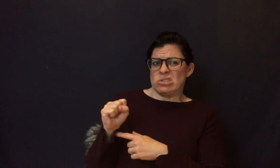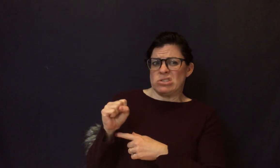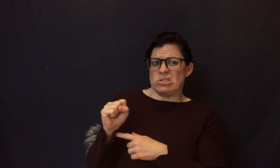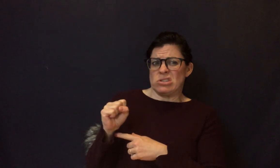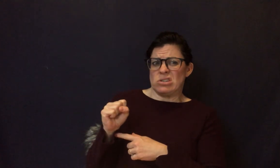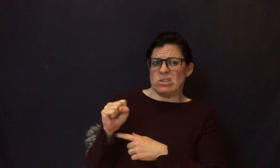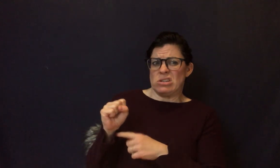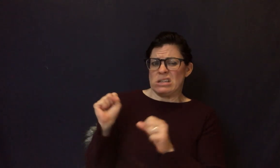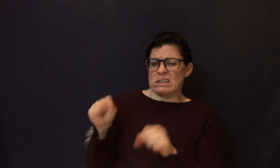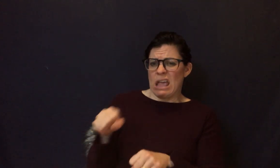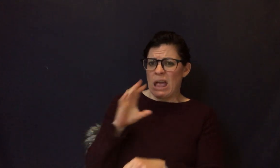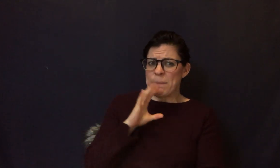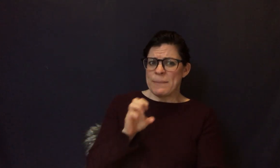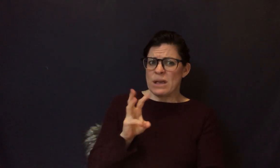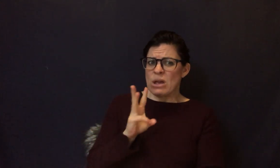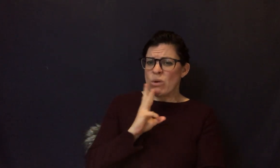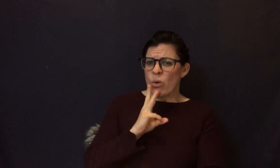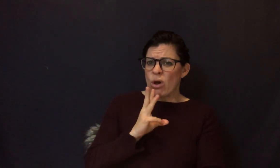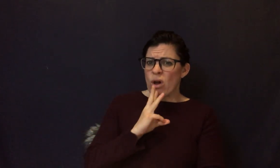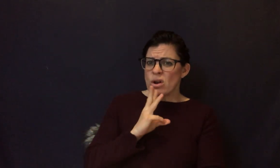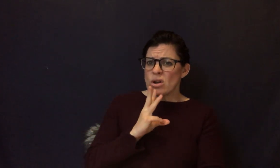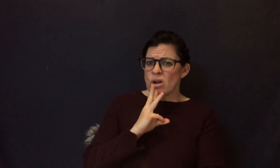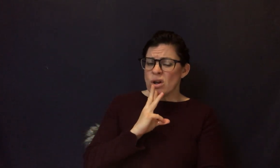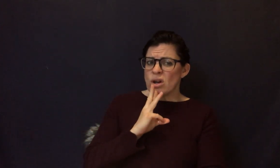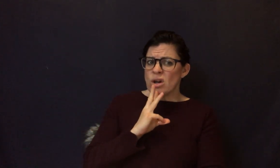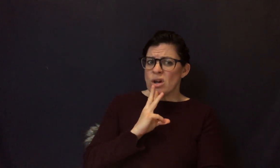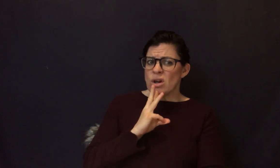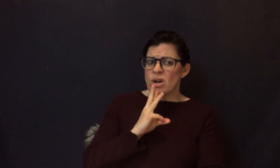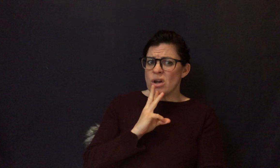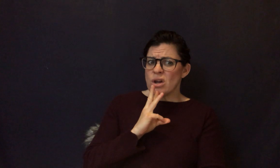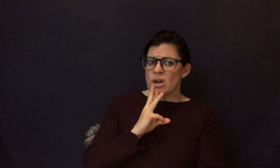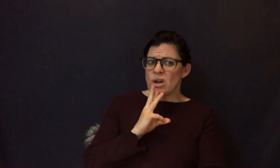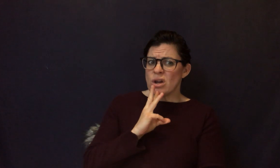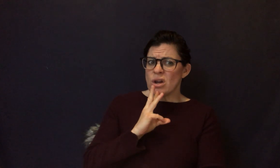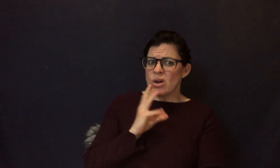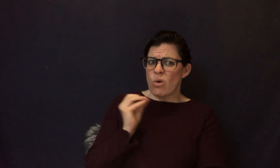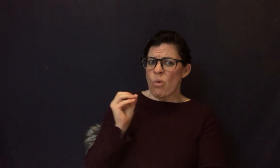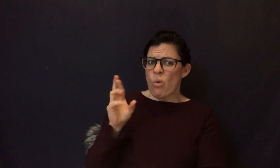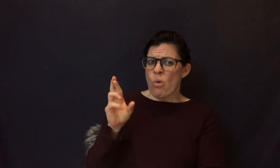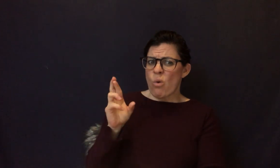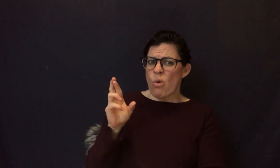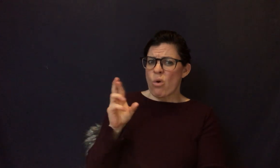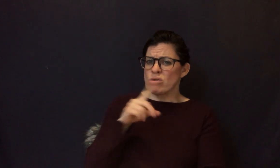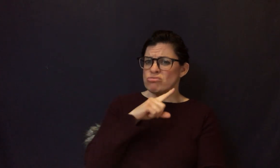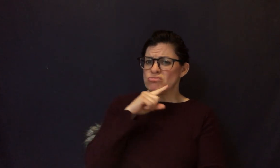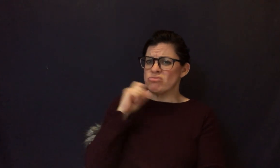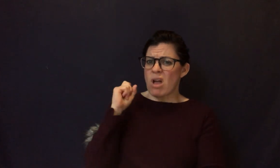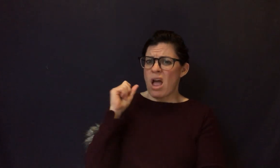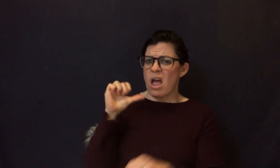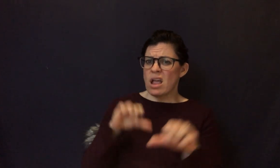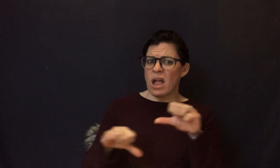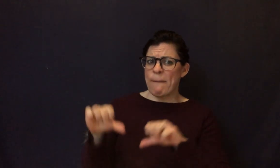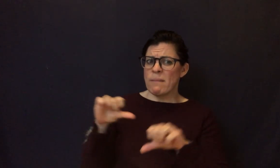coating affects dry chemicals. Okay. Sam, what's a type A fire